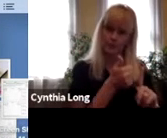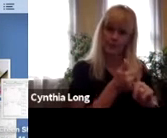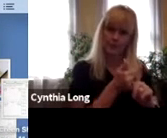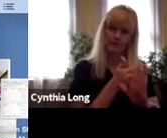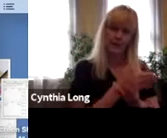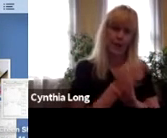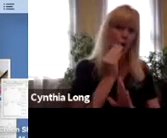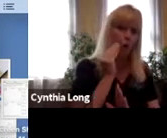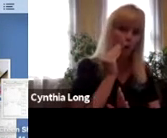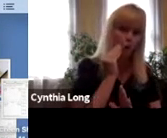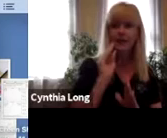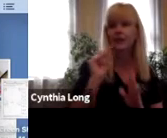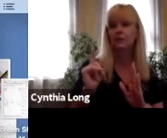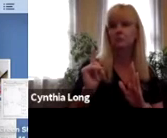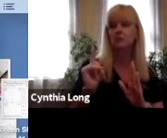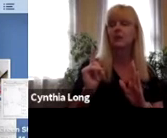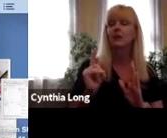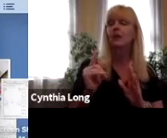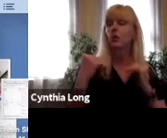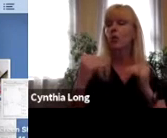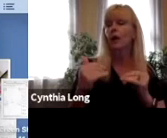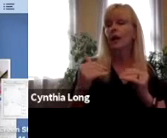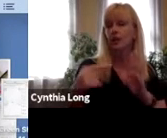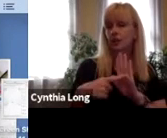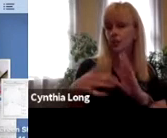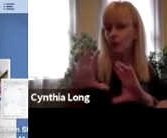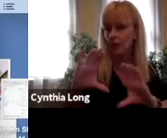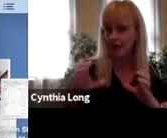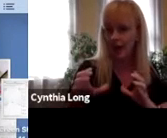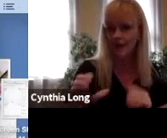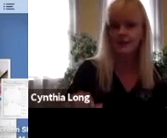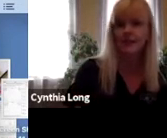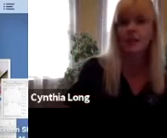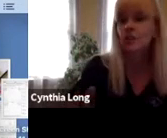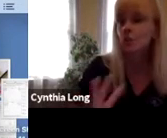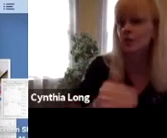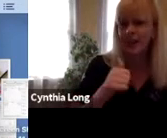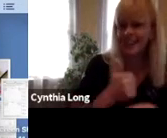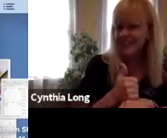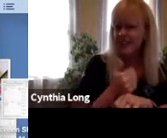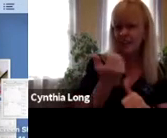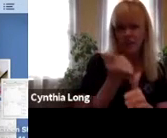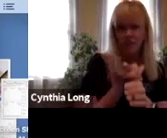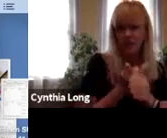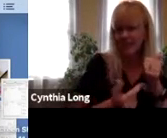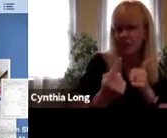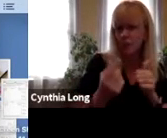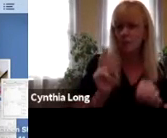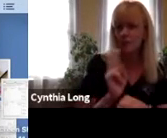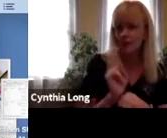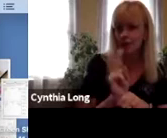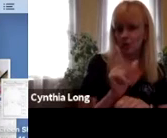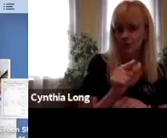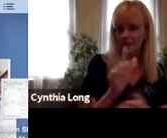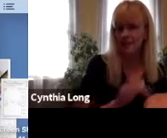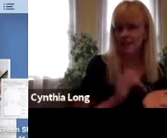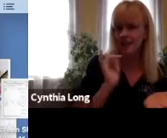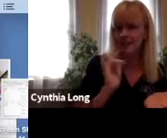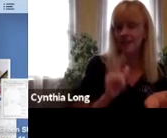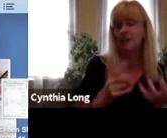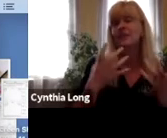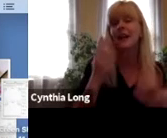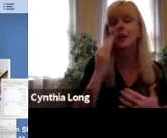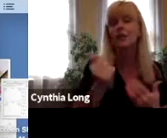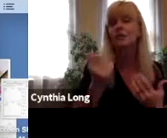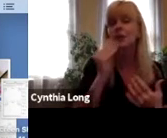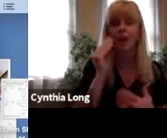they can learn it themselves at home and then go ahead and show the class. So we try to set it up for anyone to be able to use this